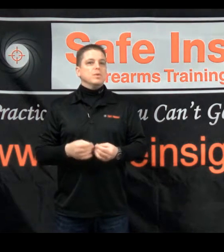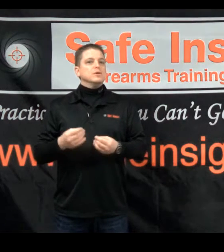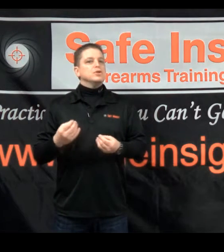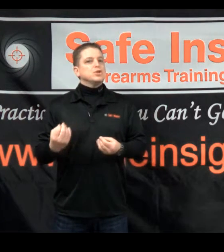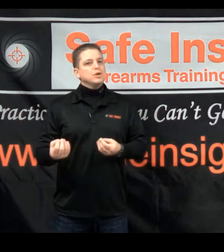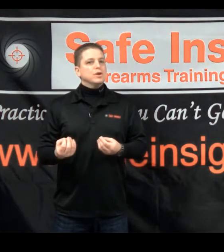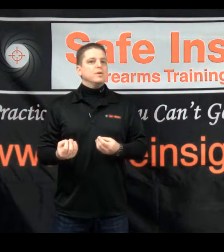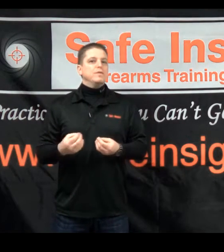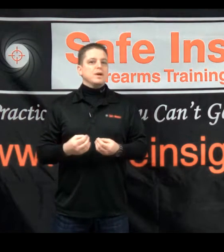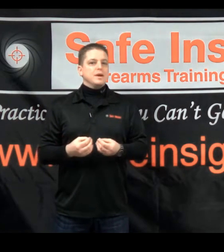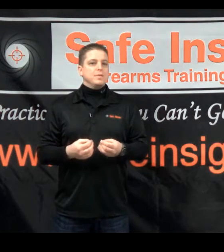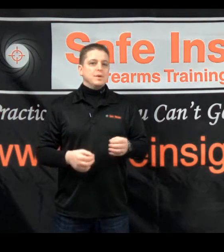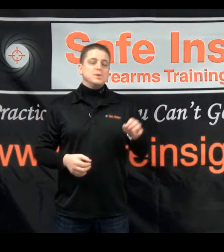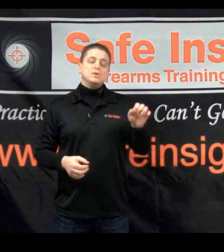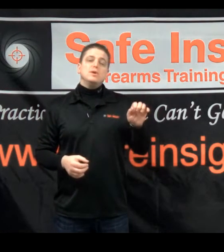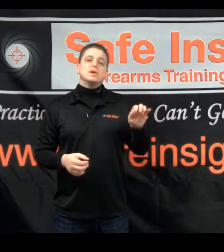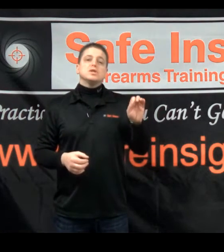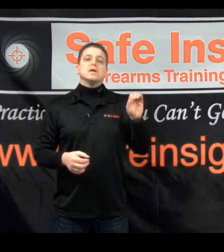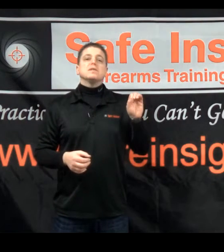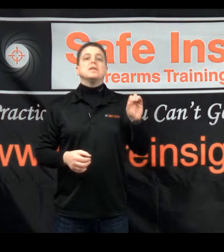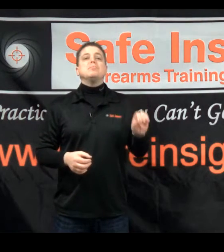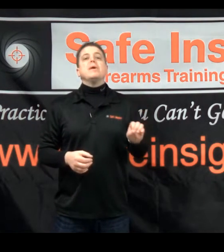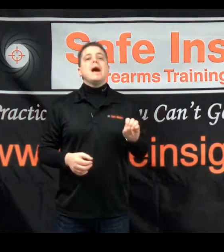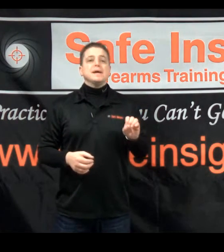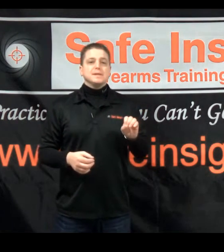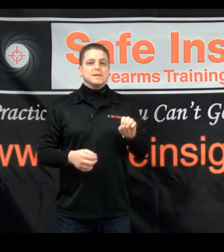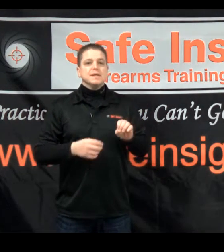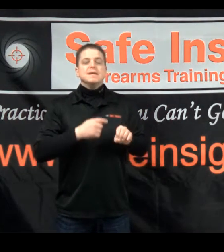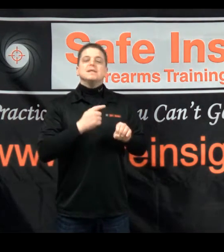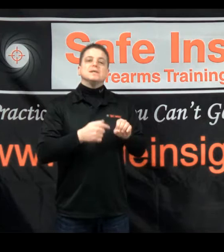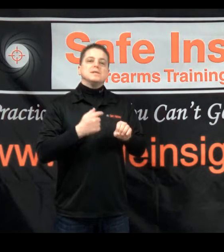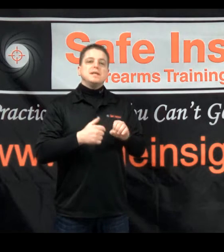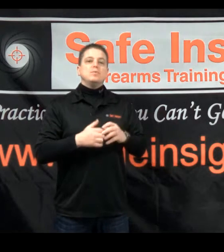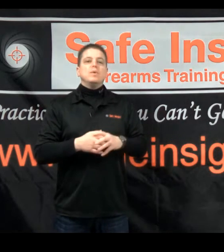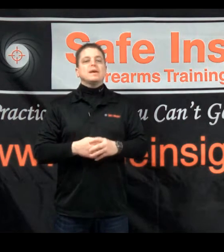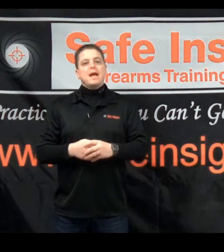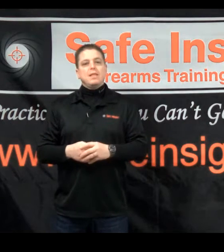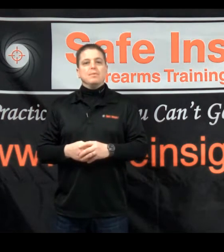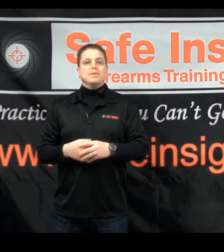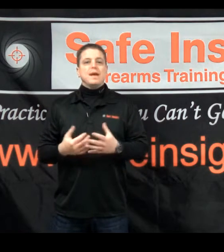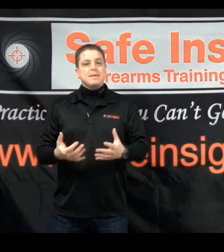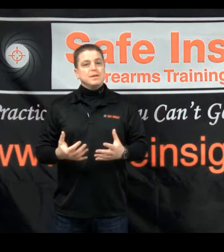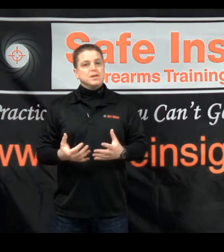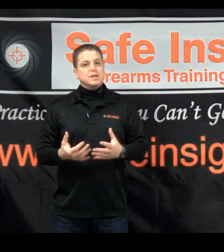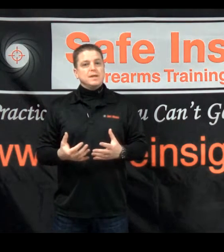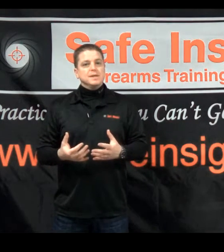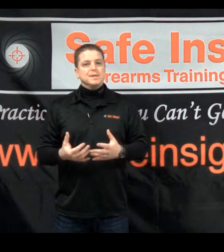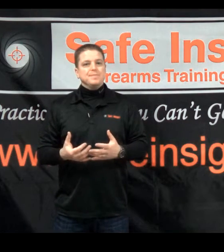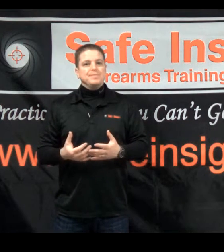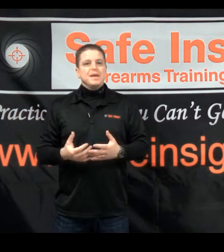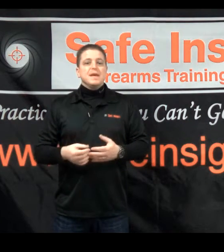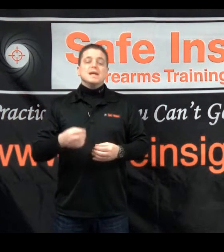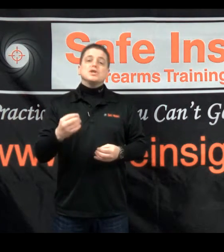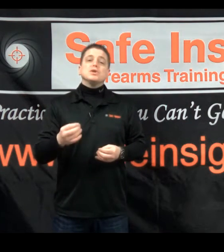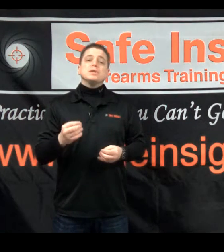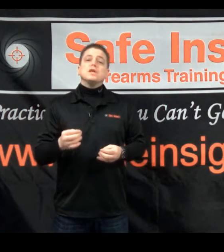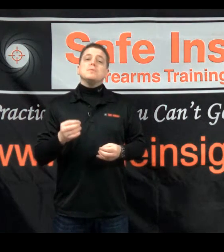weren't sure of what kind it was, you know you could check the brass to see what caliber that ammunition is, ensuring that you